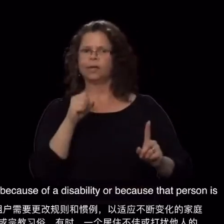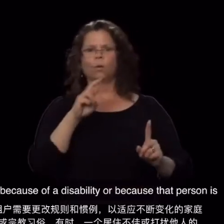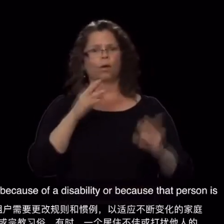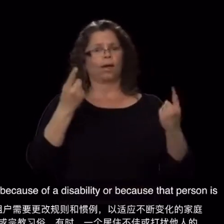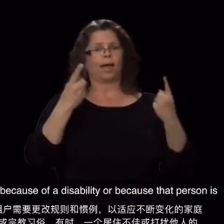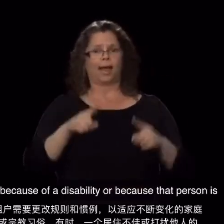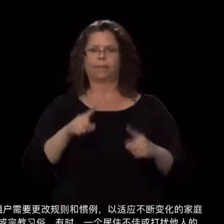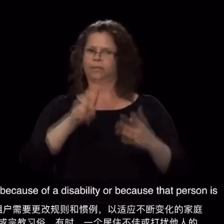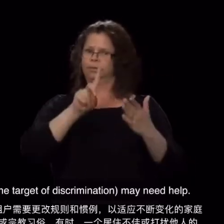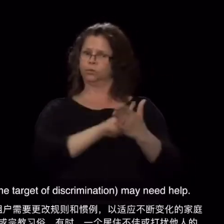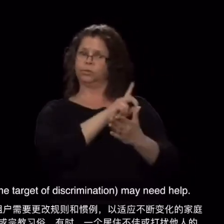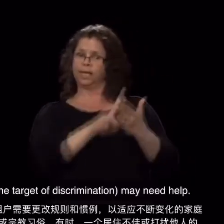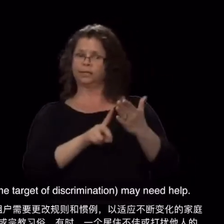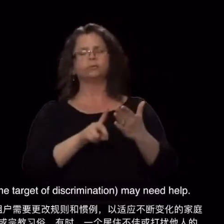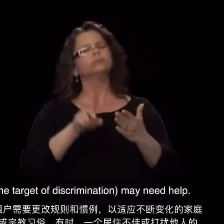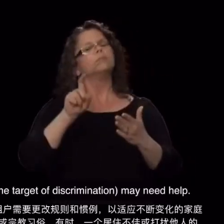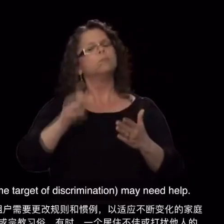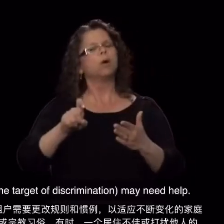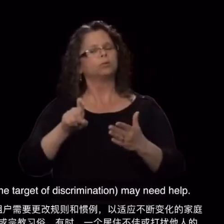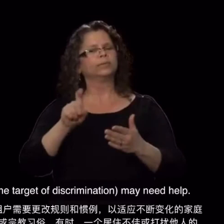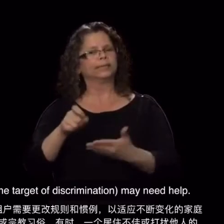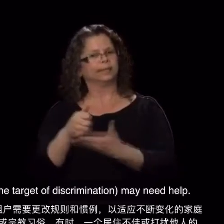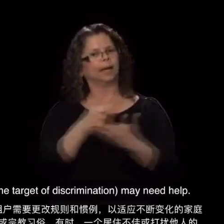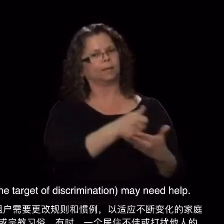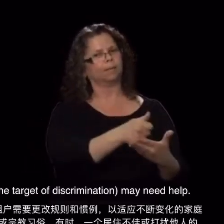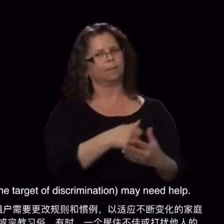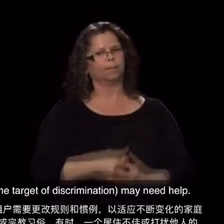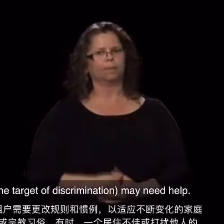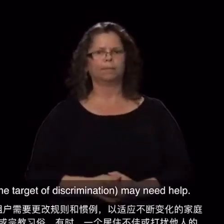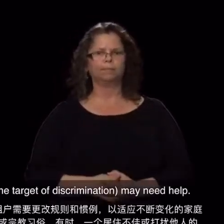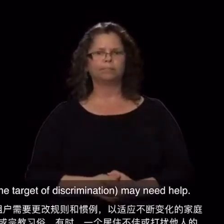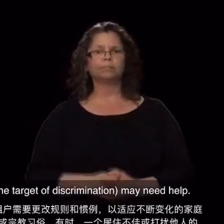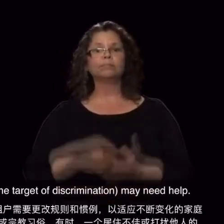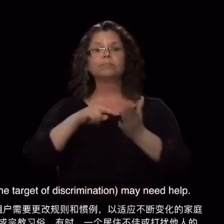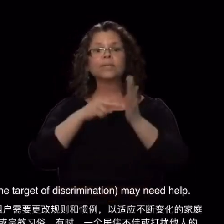that person is the target of discrimination, may need help.